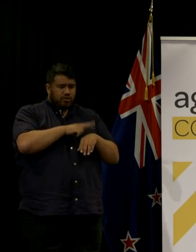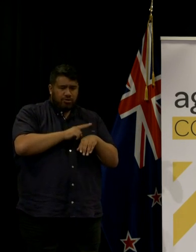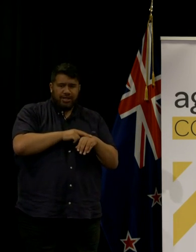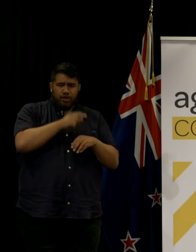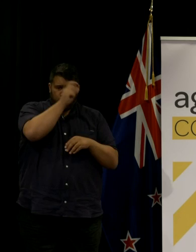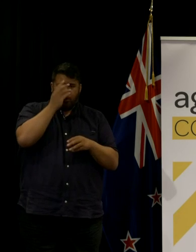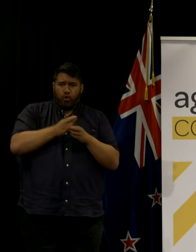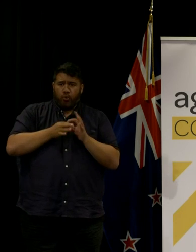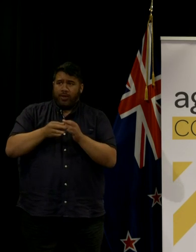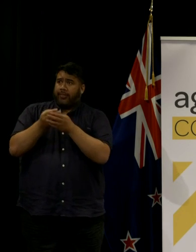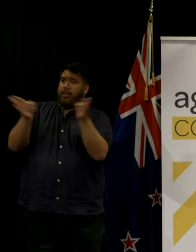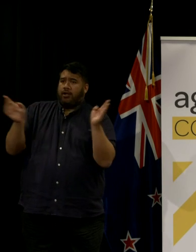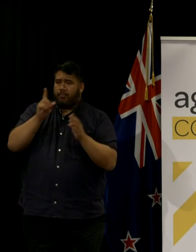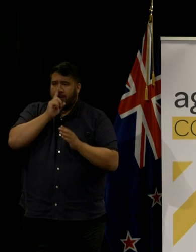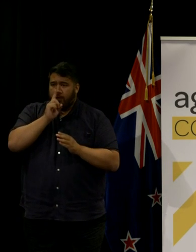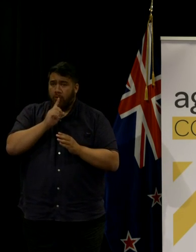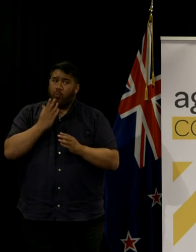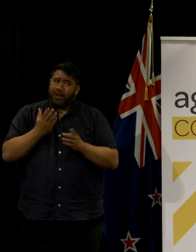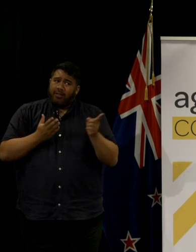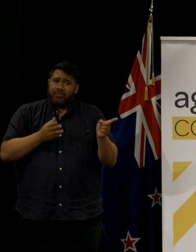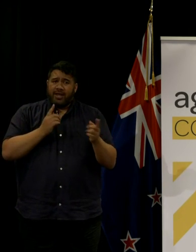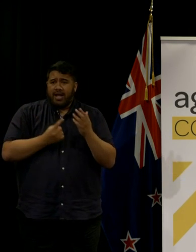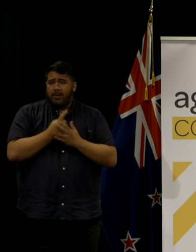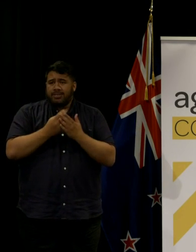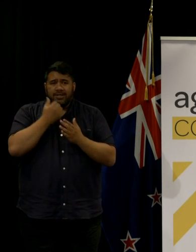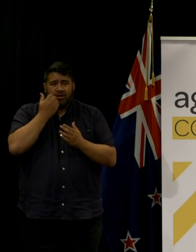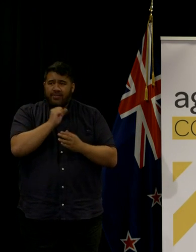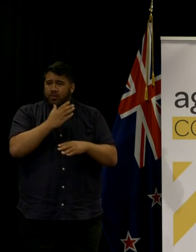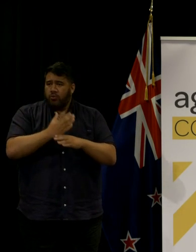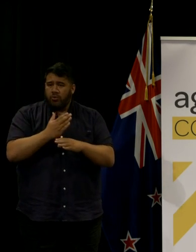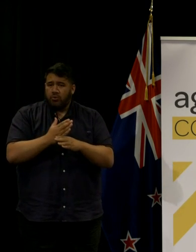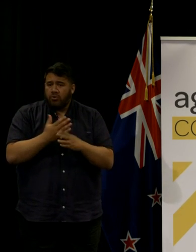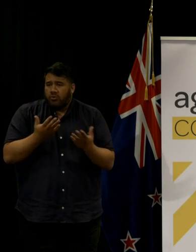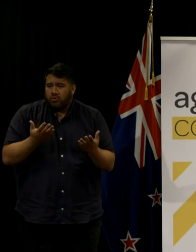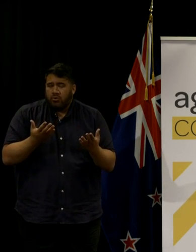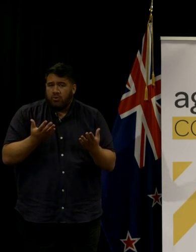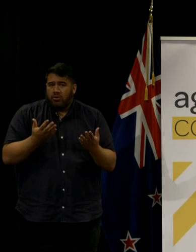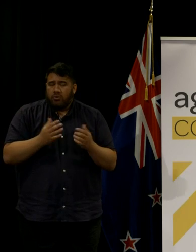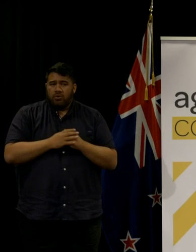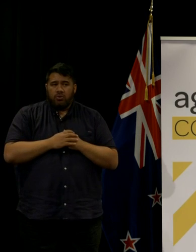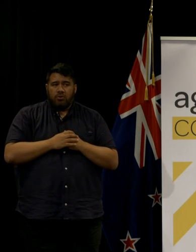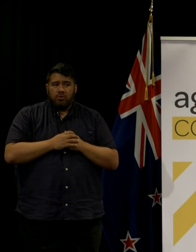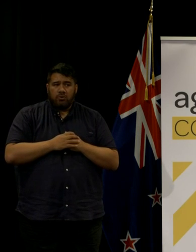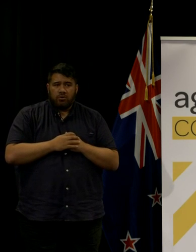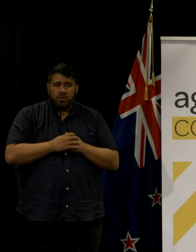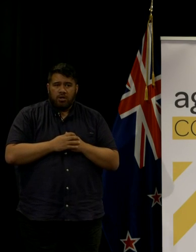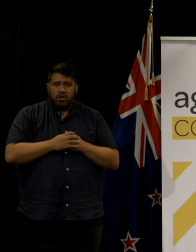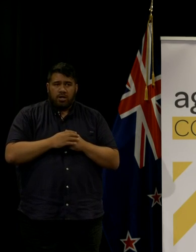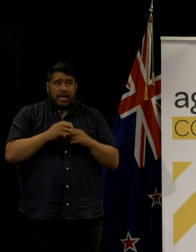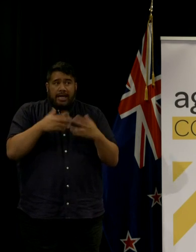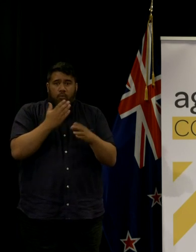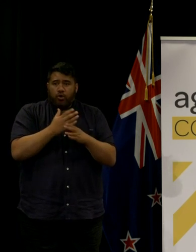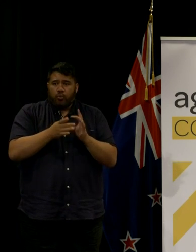as they are being exposed every day in the course of their work to people with infectious diseases. But there are 2 things different